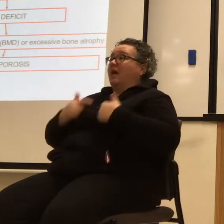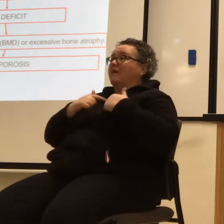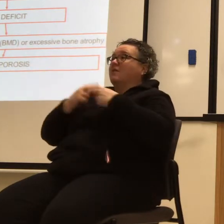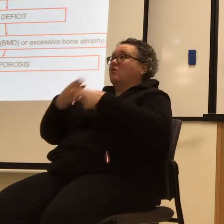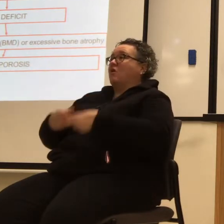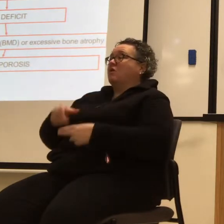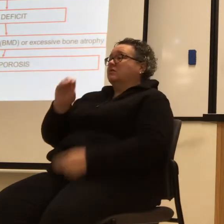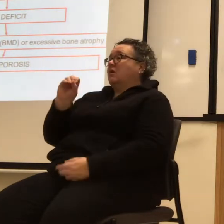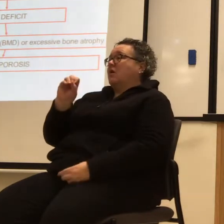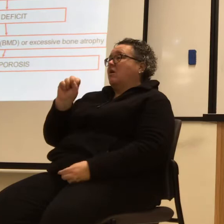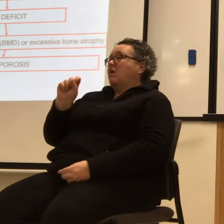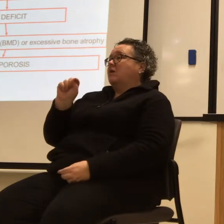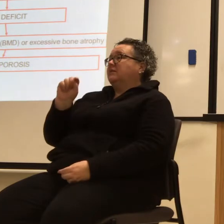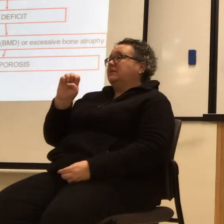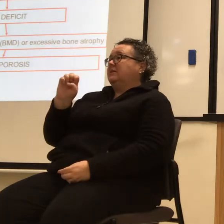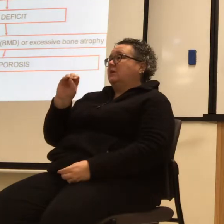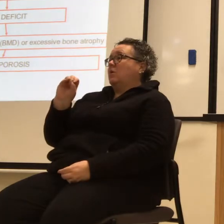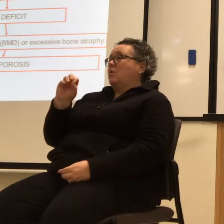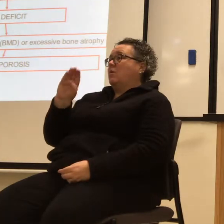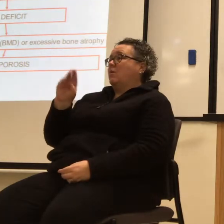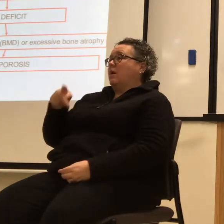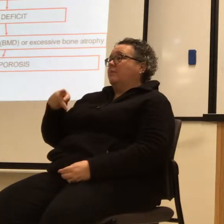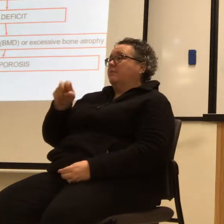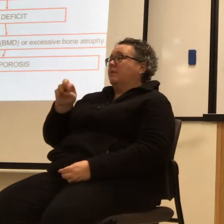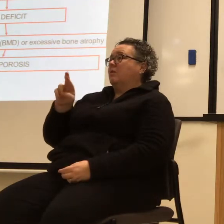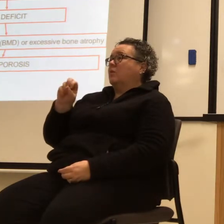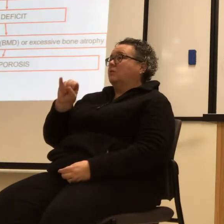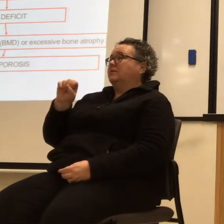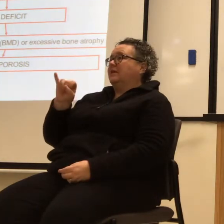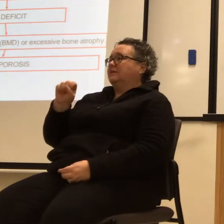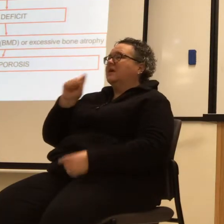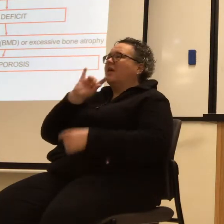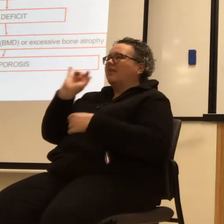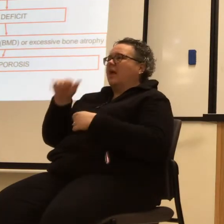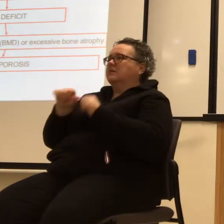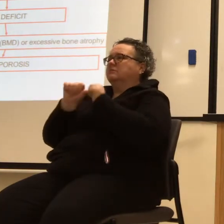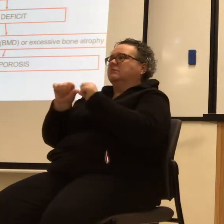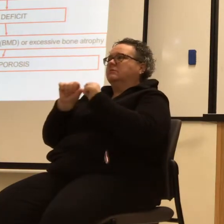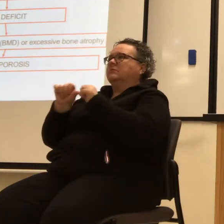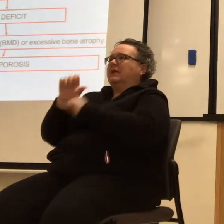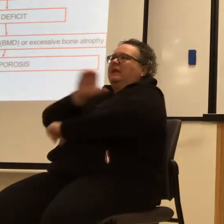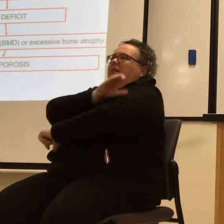osteoporosis, which is the clinical manifestation of low BMD.